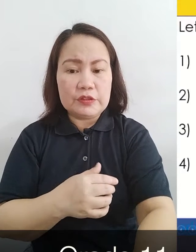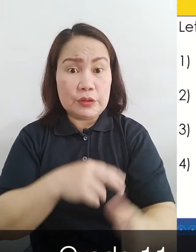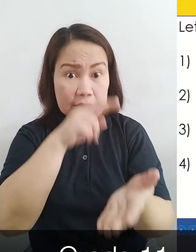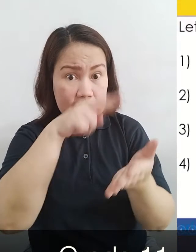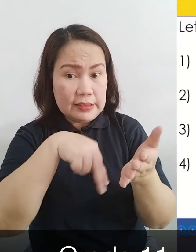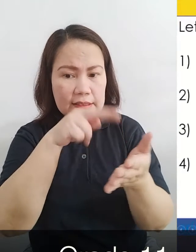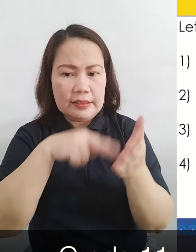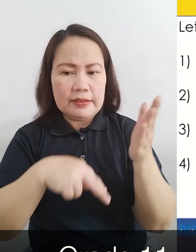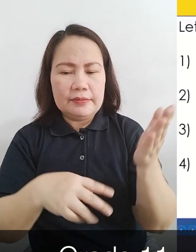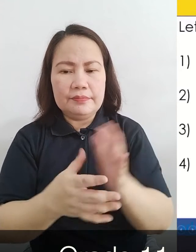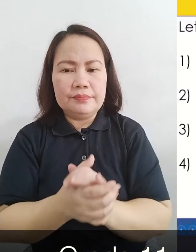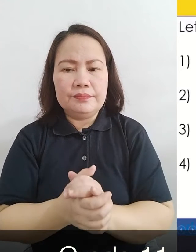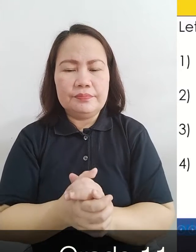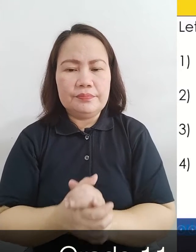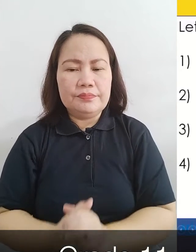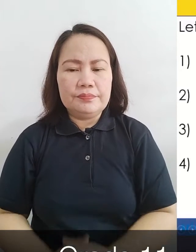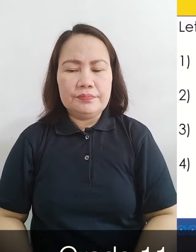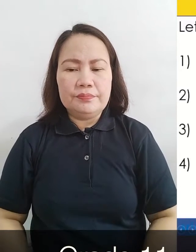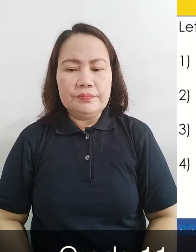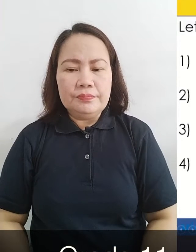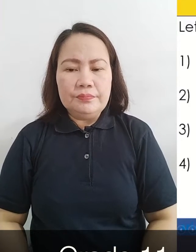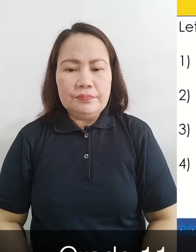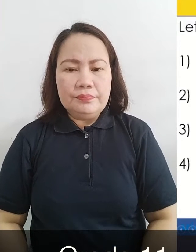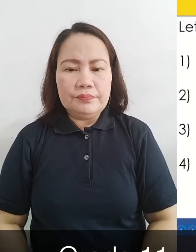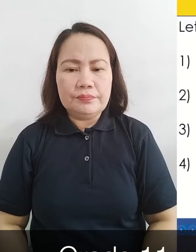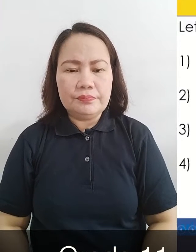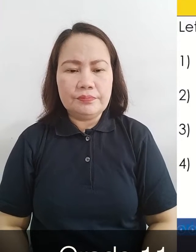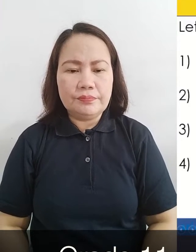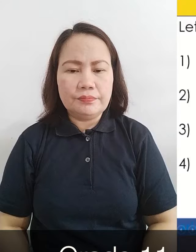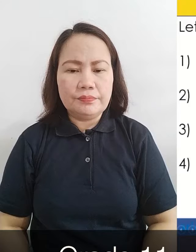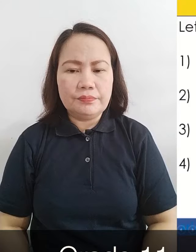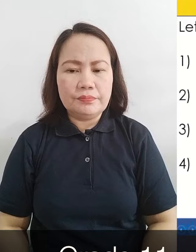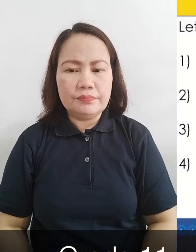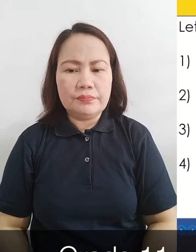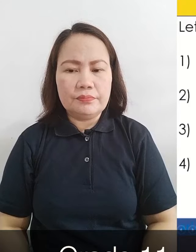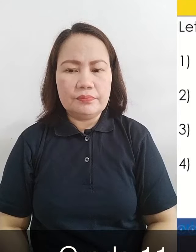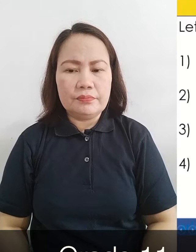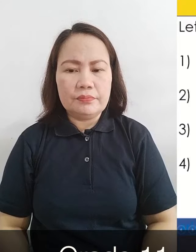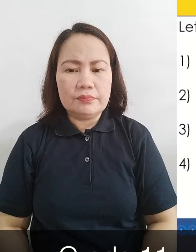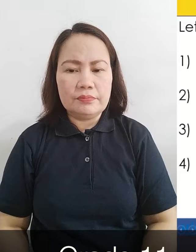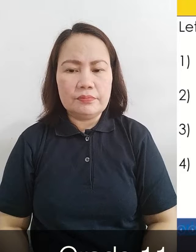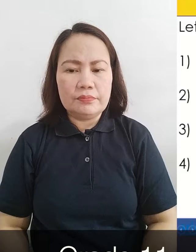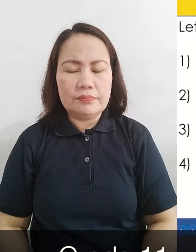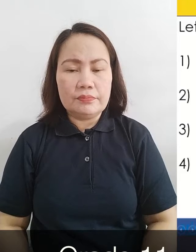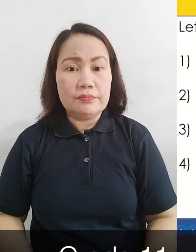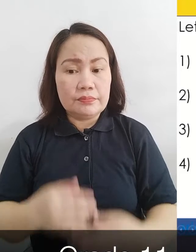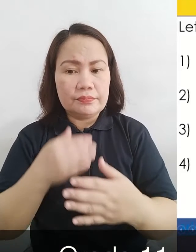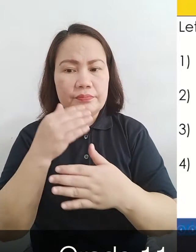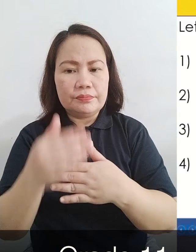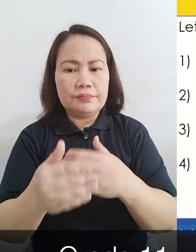x times g of x. Oh, kulang yan. That will be f of x times g of x.